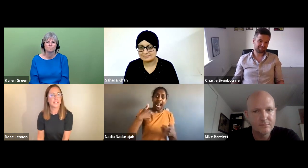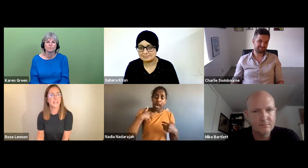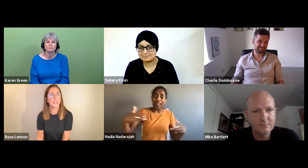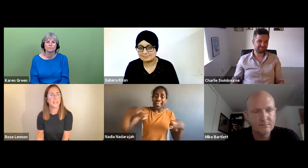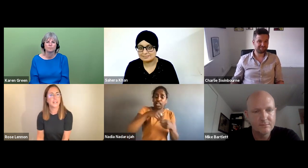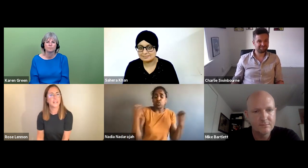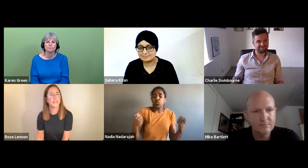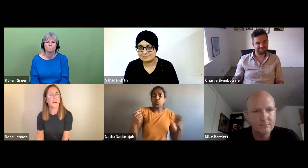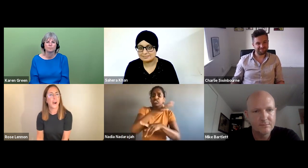in